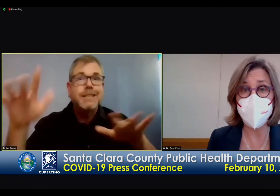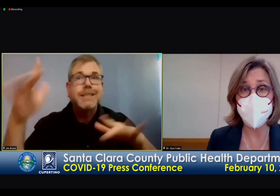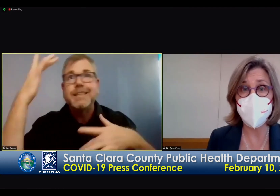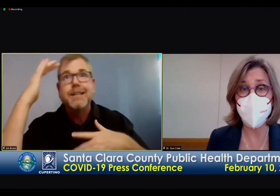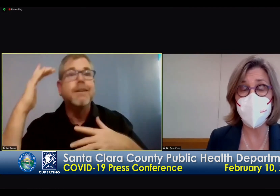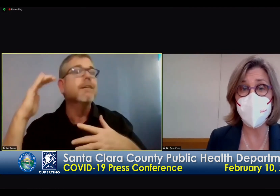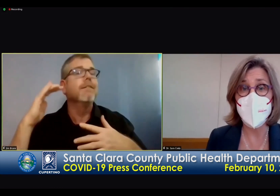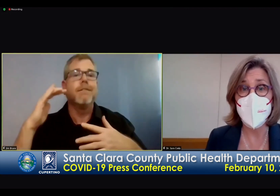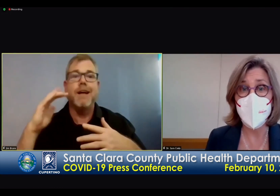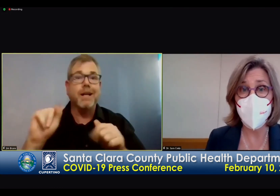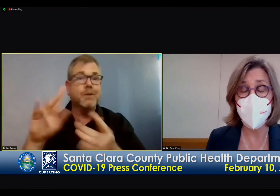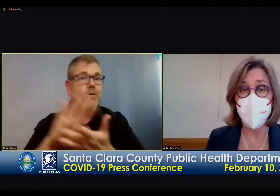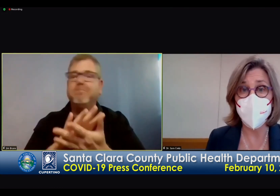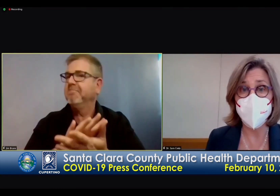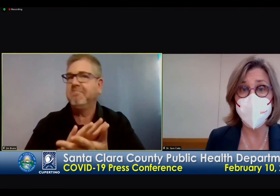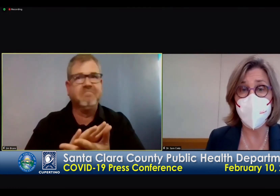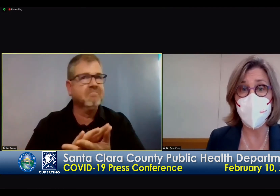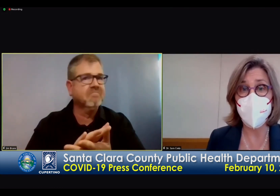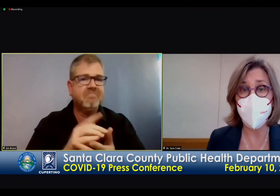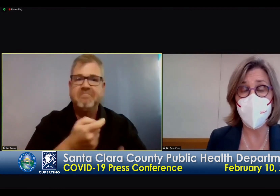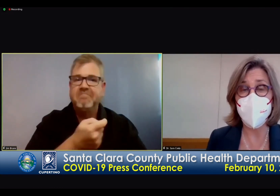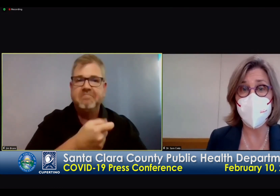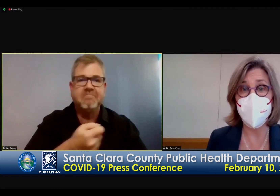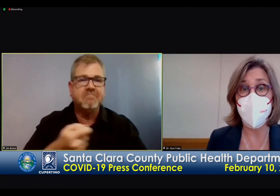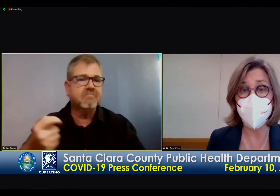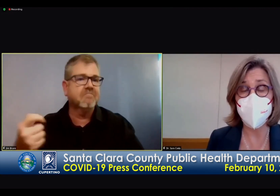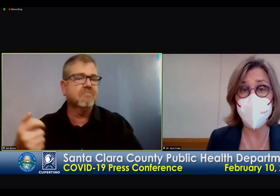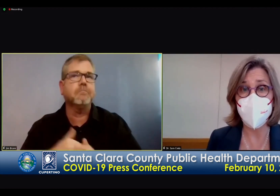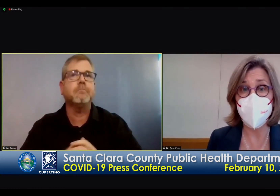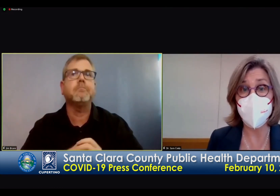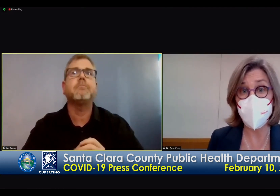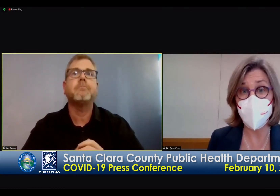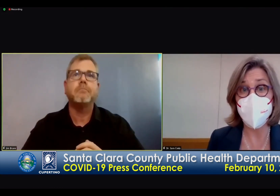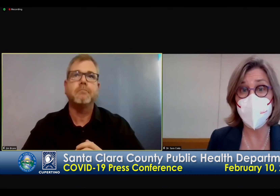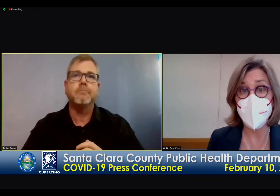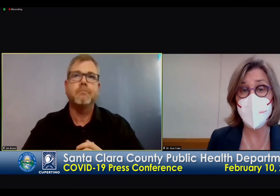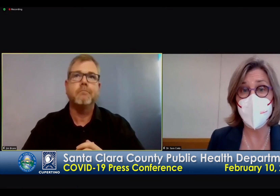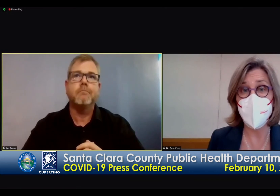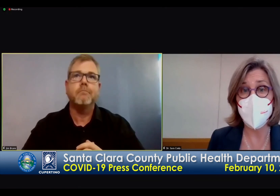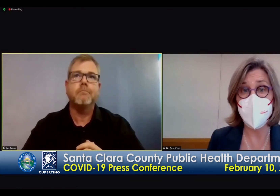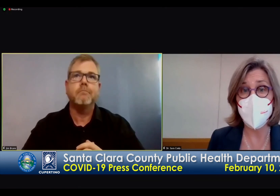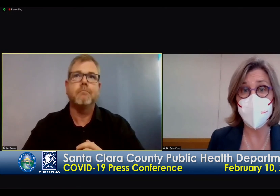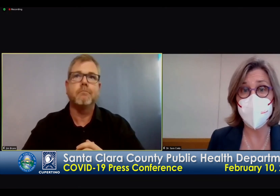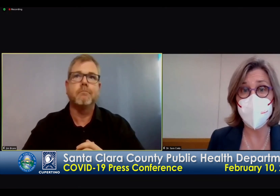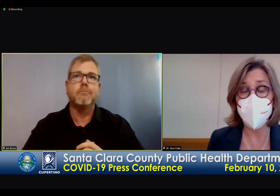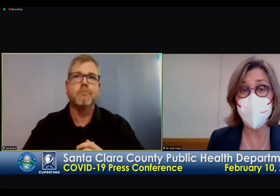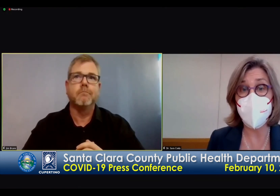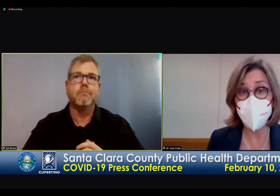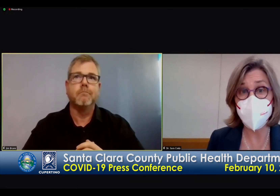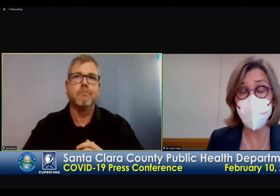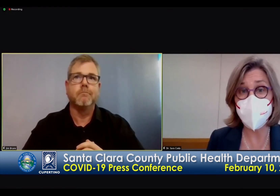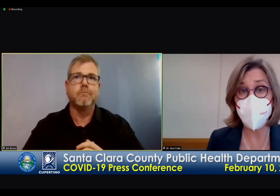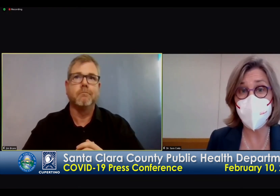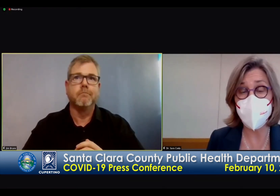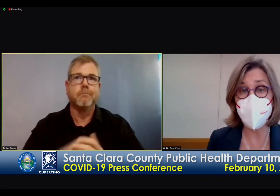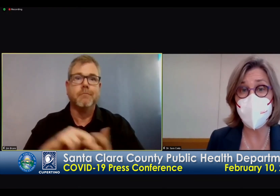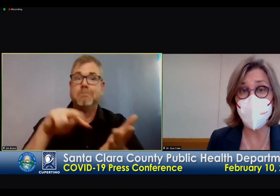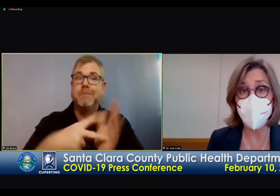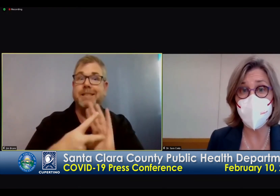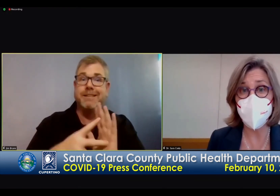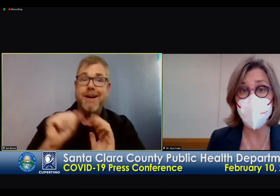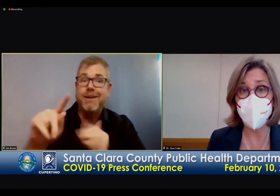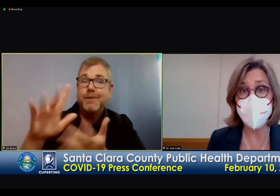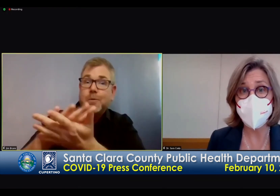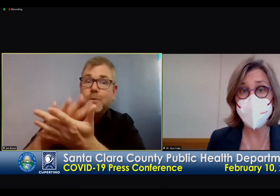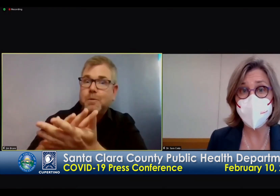measures and the safety protocols and prevent the vast majority of spread within schools. So that's a bit of